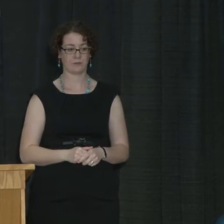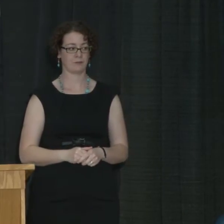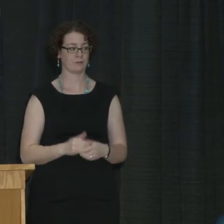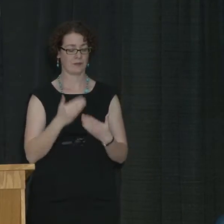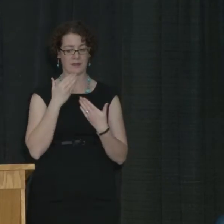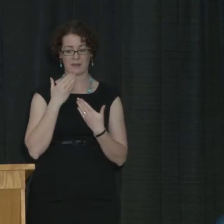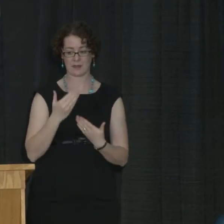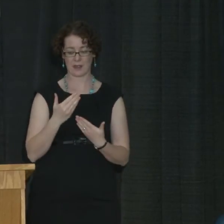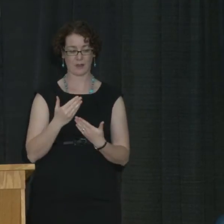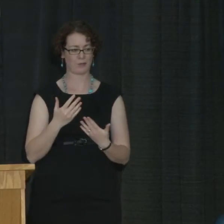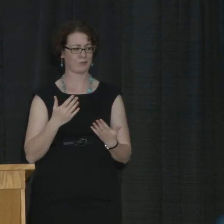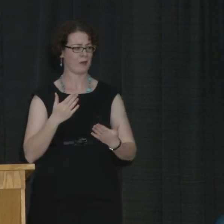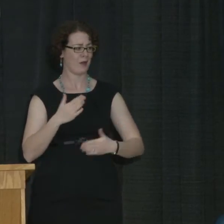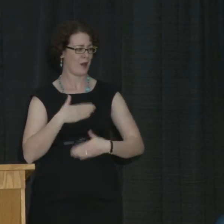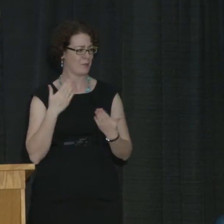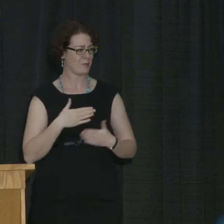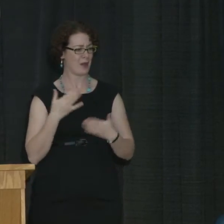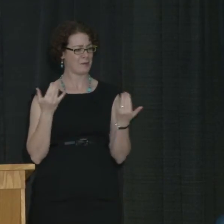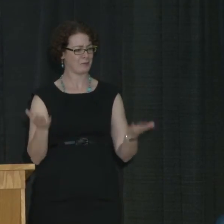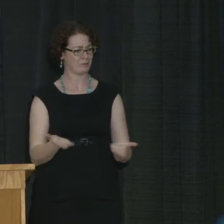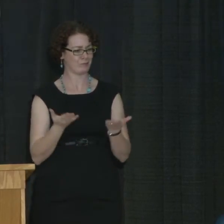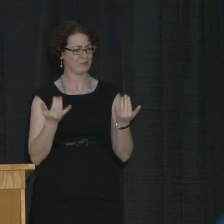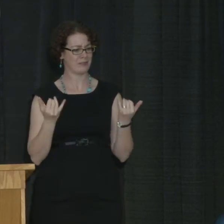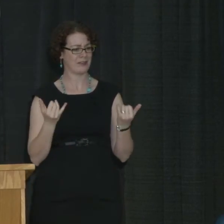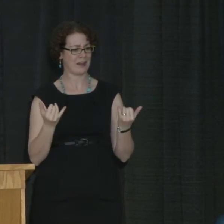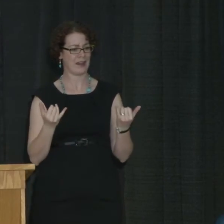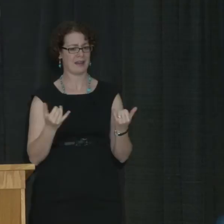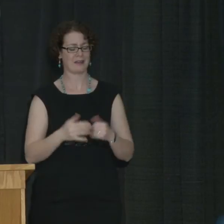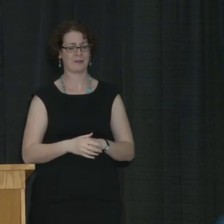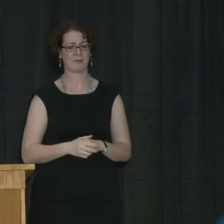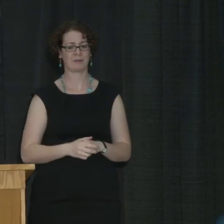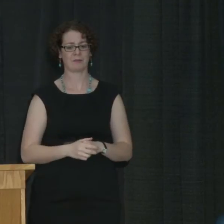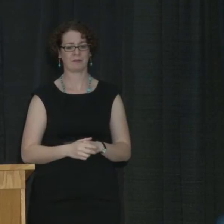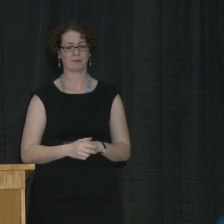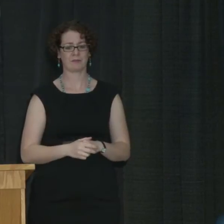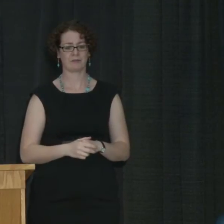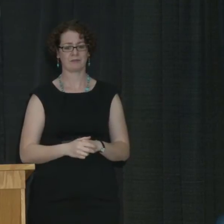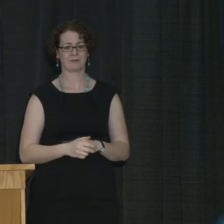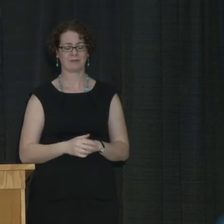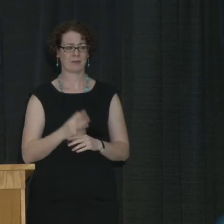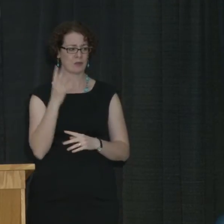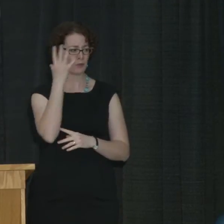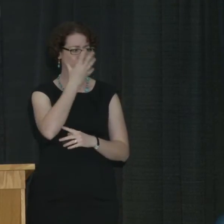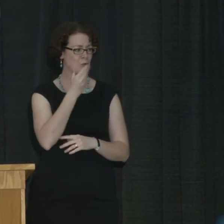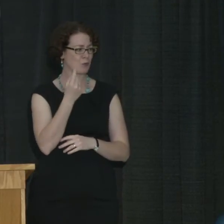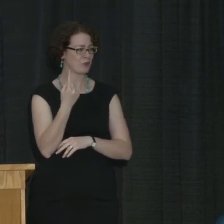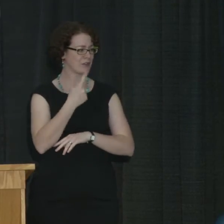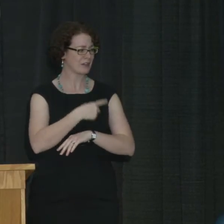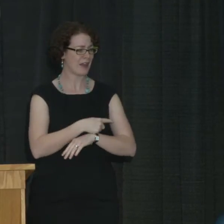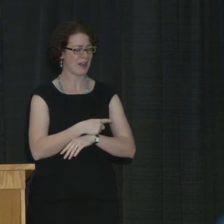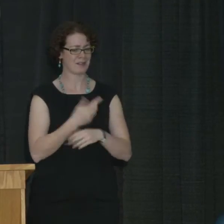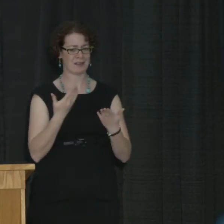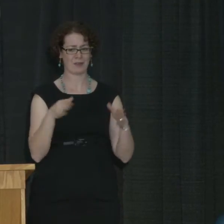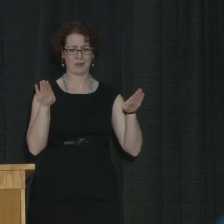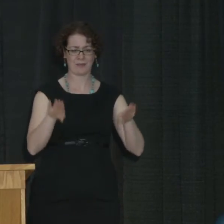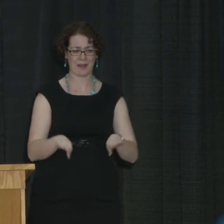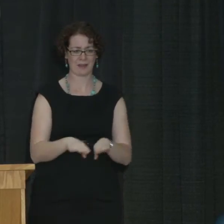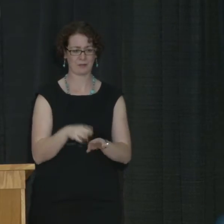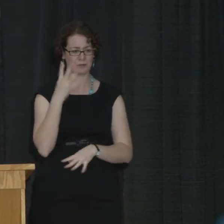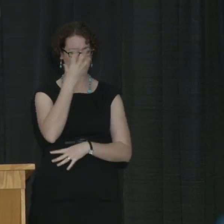Mr. Clark. Thanks, Mr. Clark. I'm delighted to be here with you today. It's such a lovely day in the Annapolis